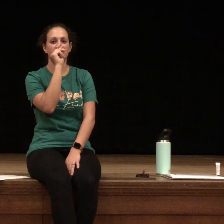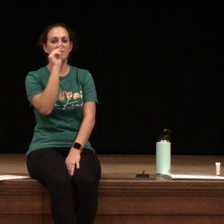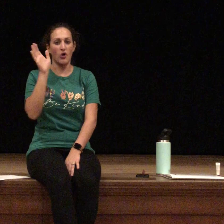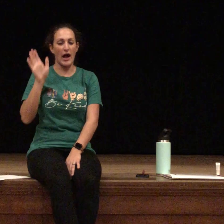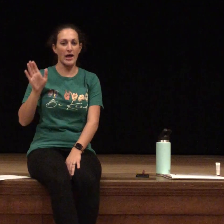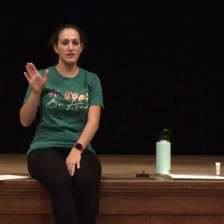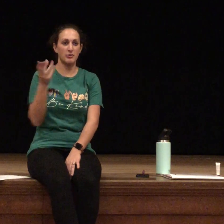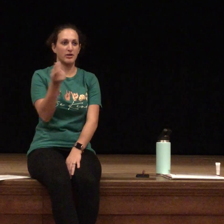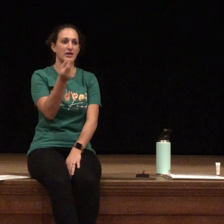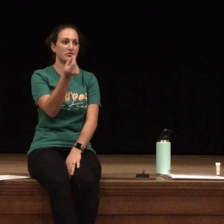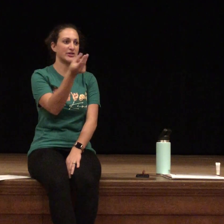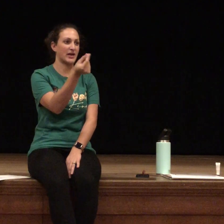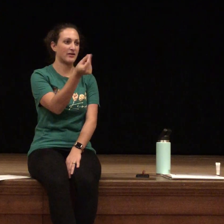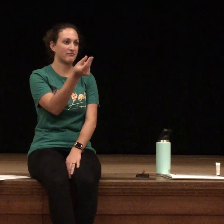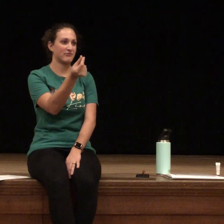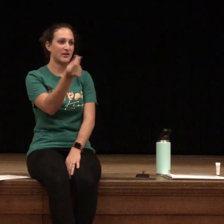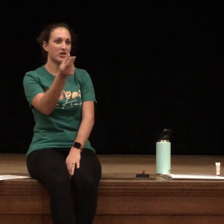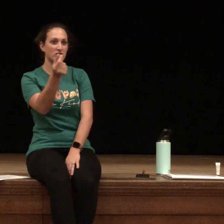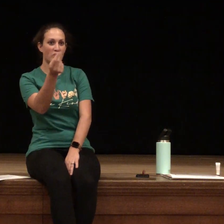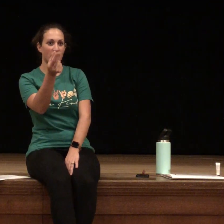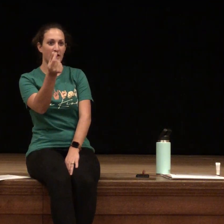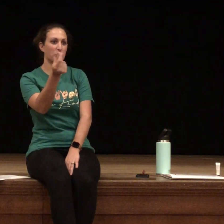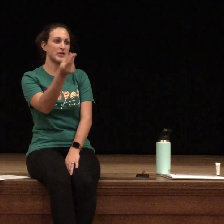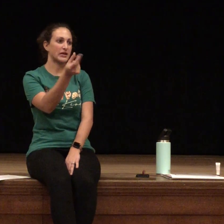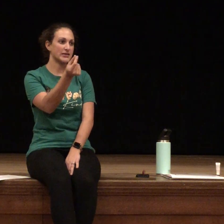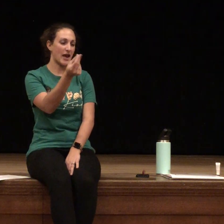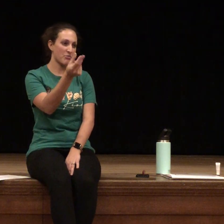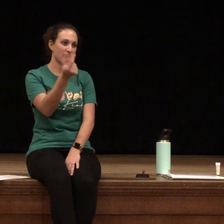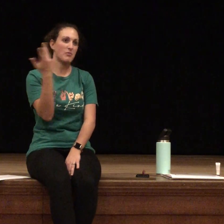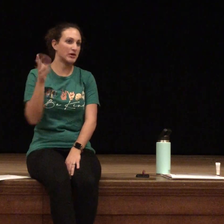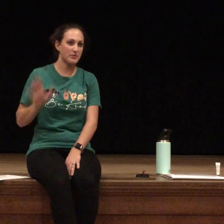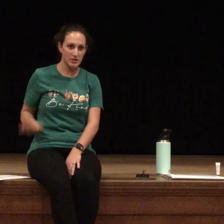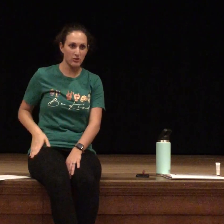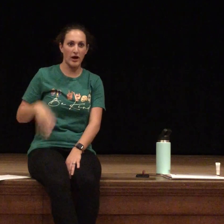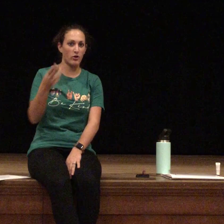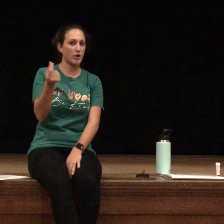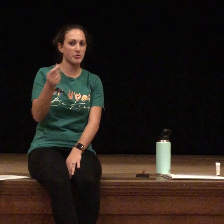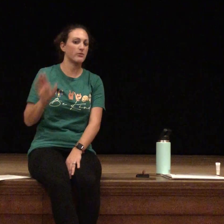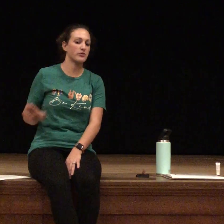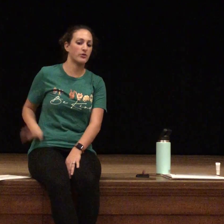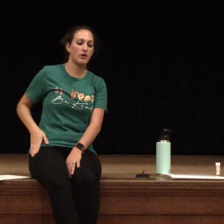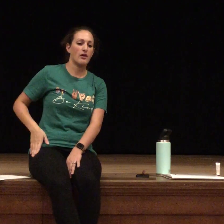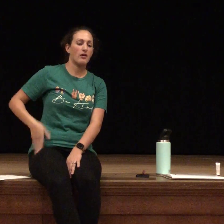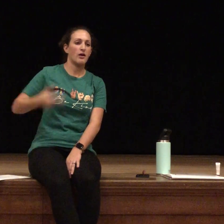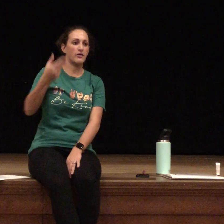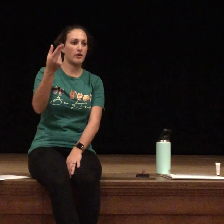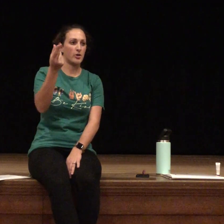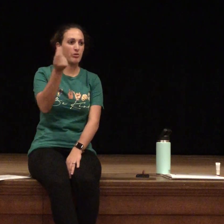So I typically just sign dog, like I'm pretending to snap. But it's up to you. I know a bunch of people who do hit their hip and